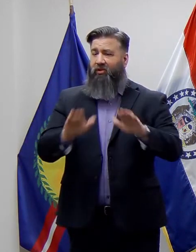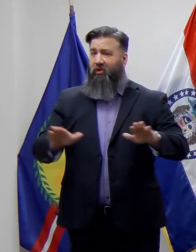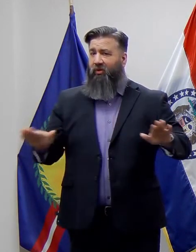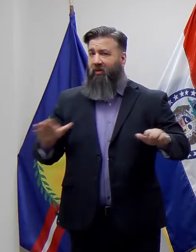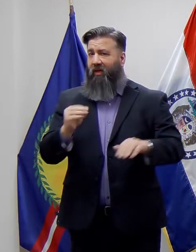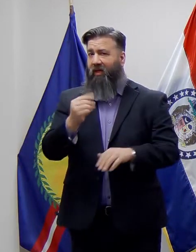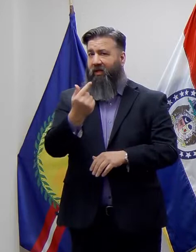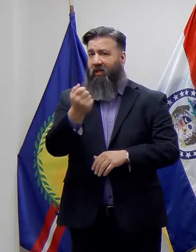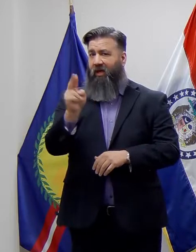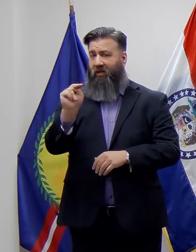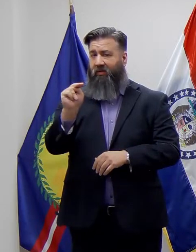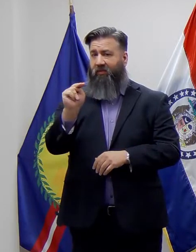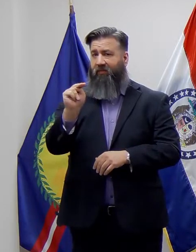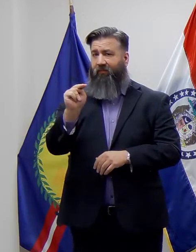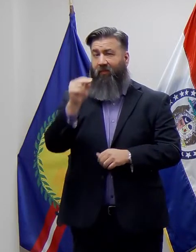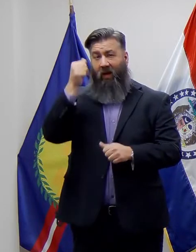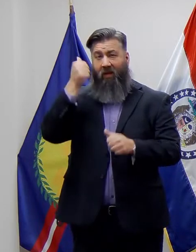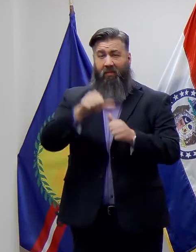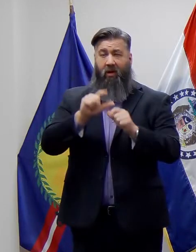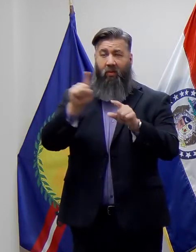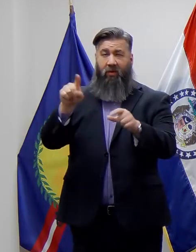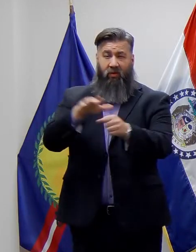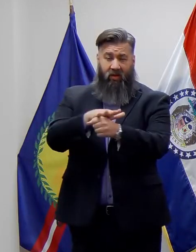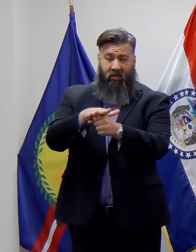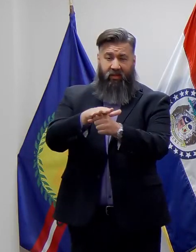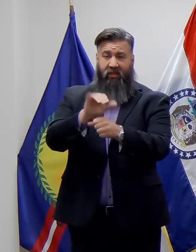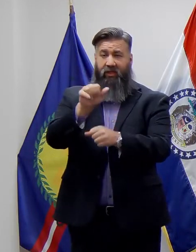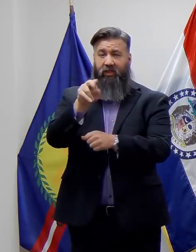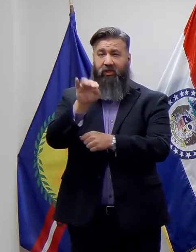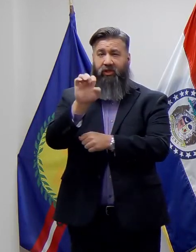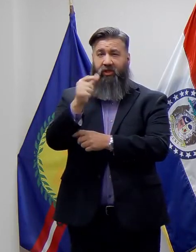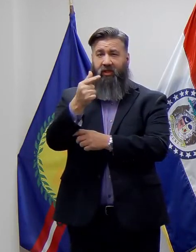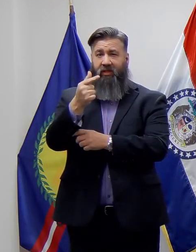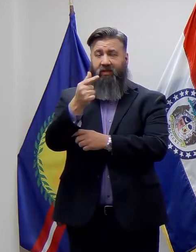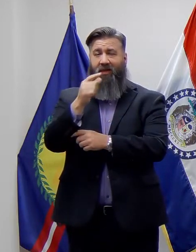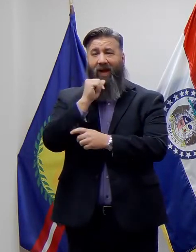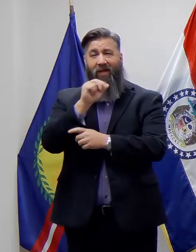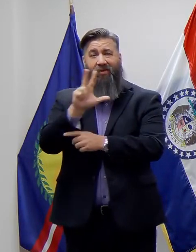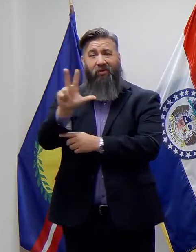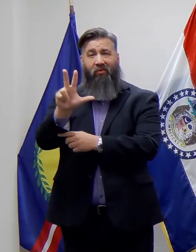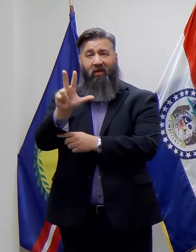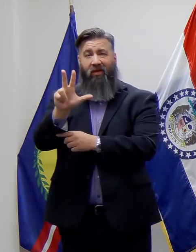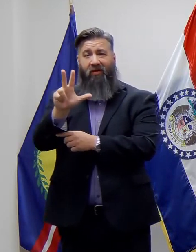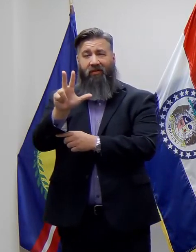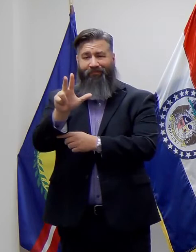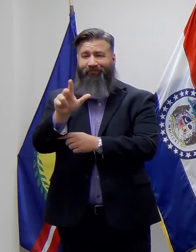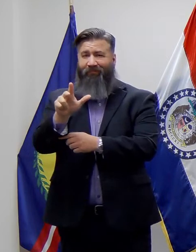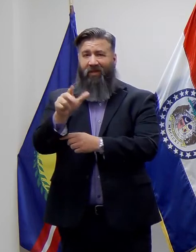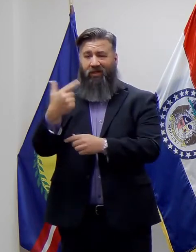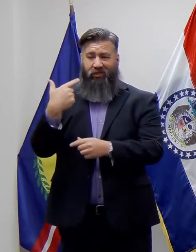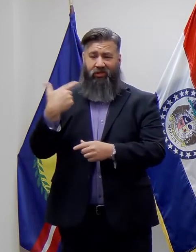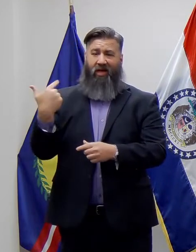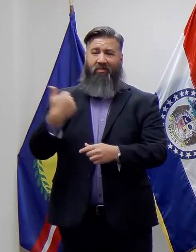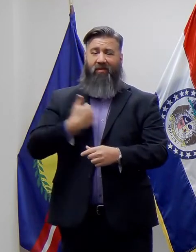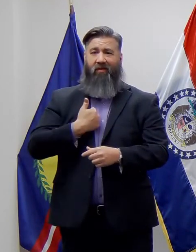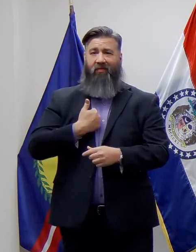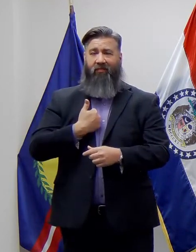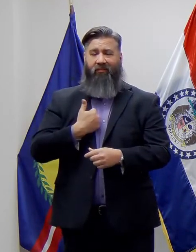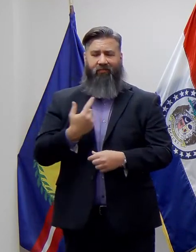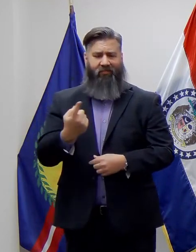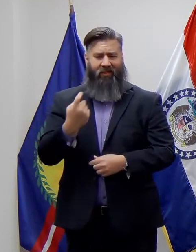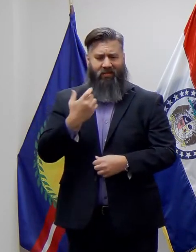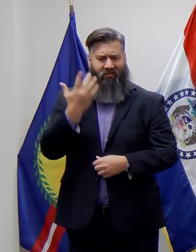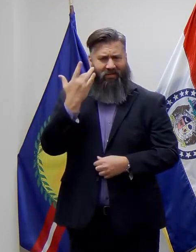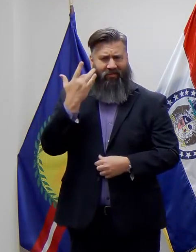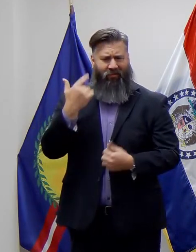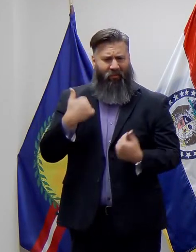I remember going to a scene in Jennings where 3-year-old Rodney March had fatally shot himself, and asking myself, why